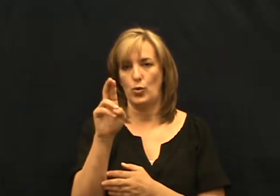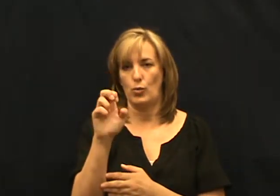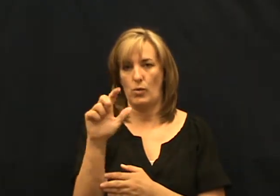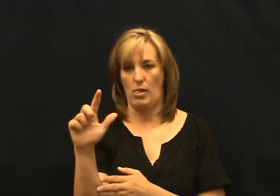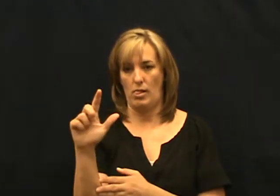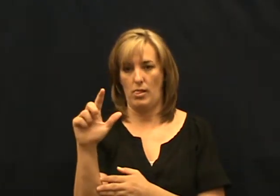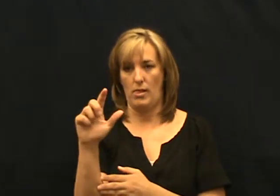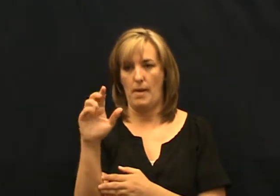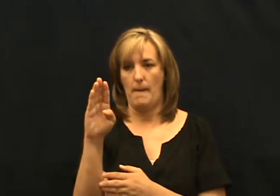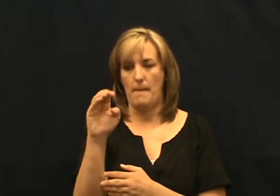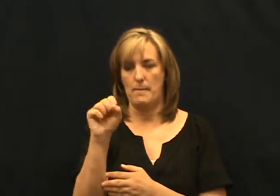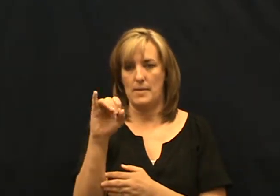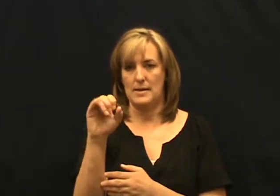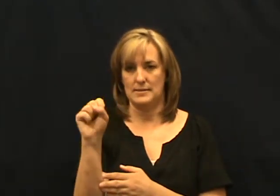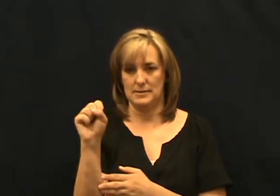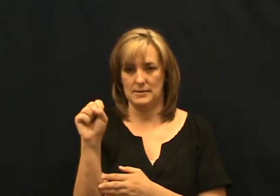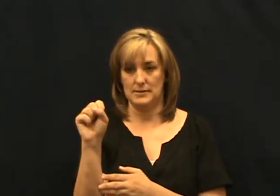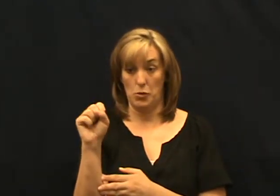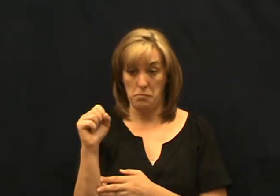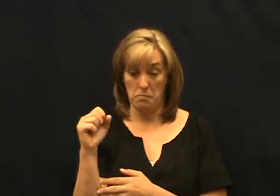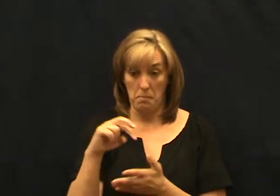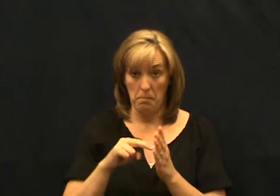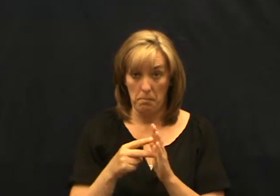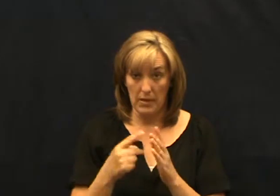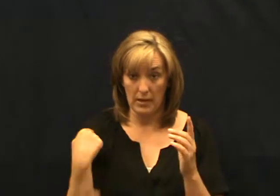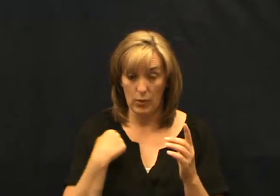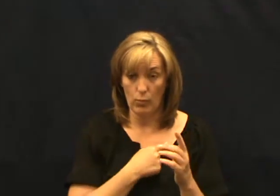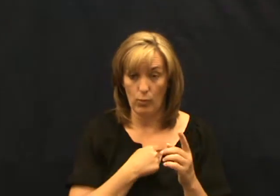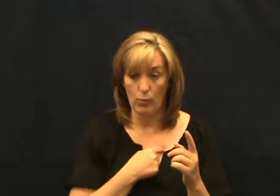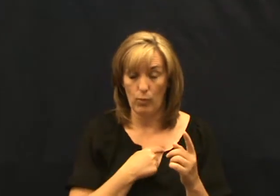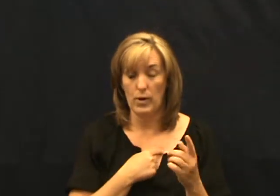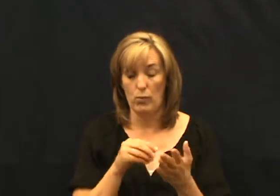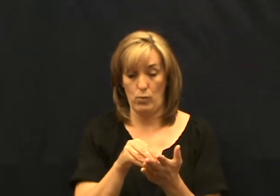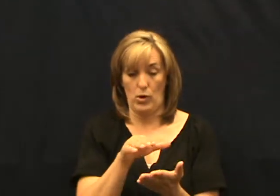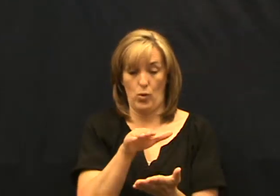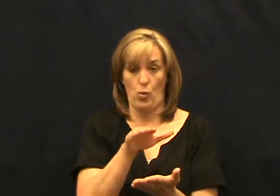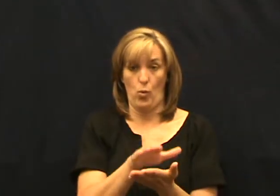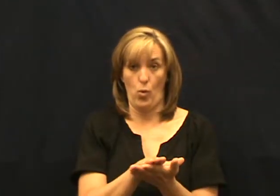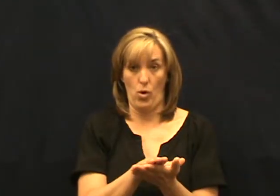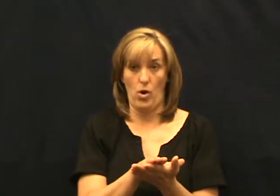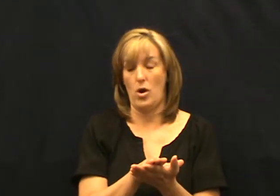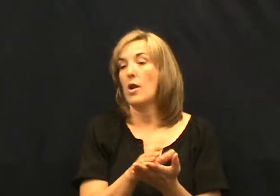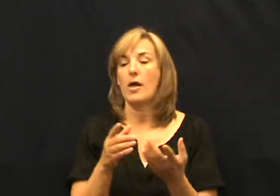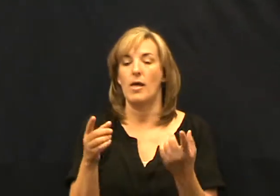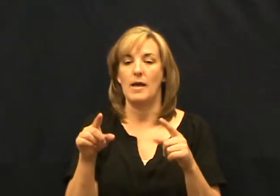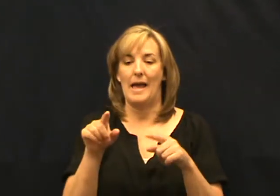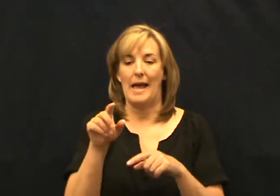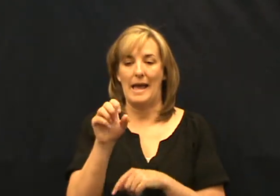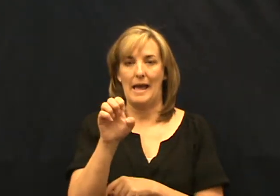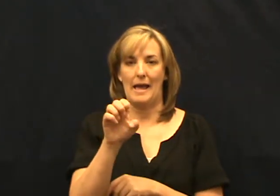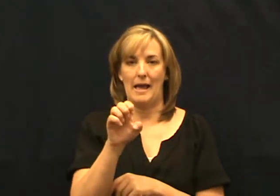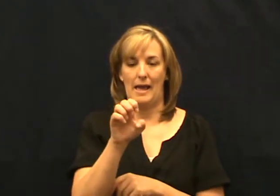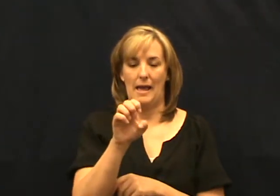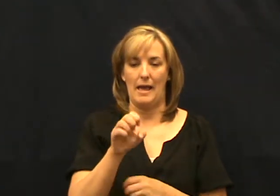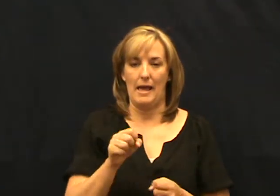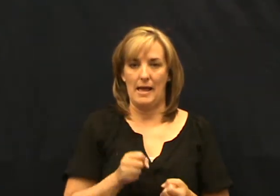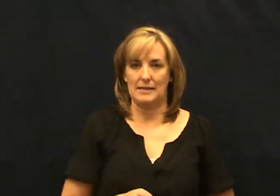expenses when they're incurred. The next slide, we'll look at what we call the cash basis. Now,